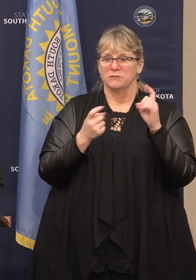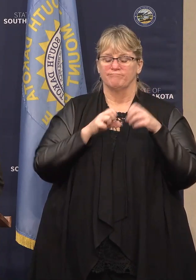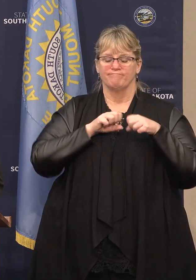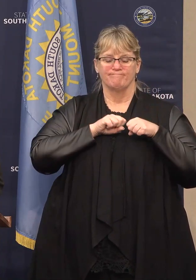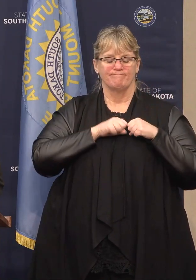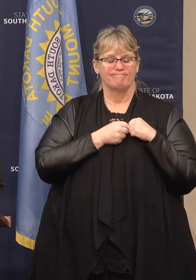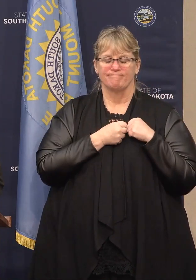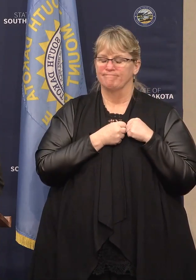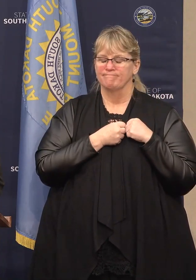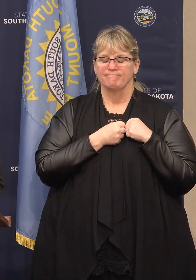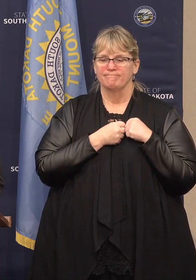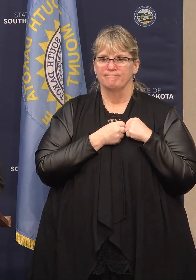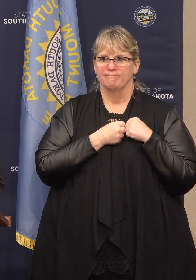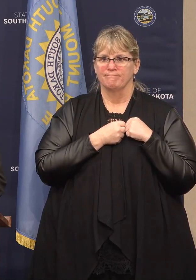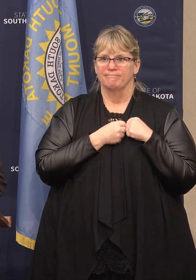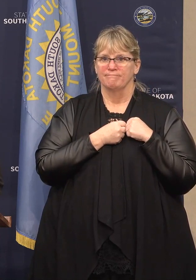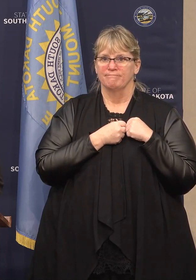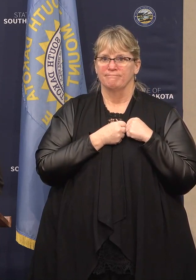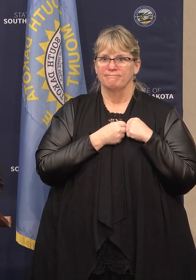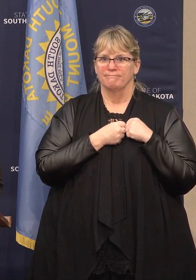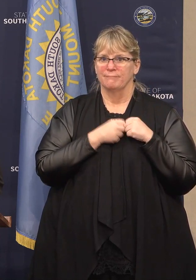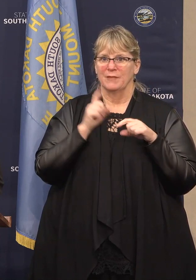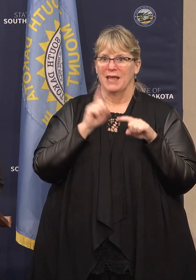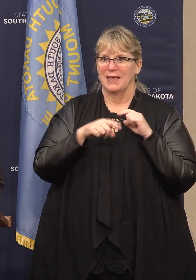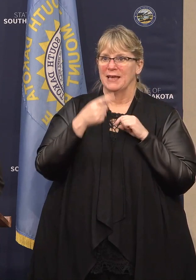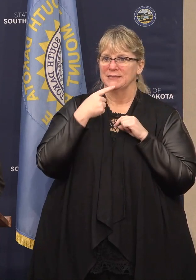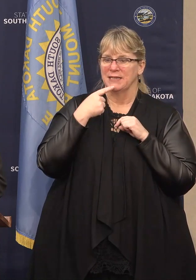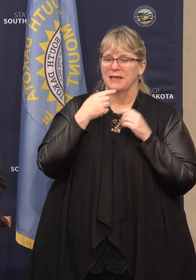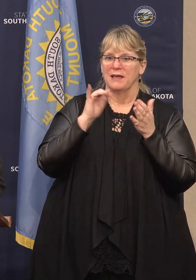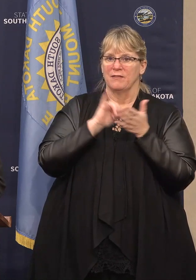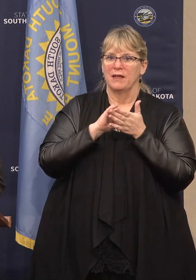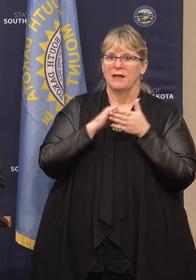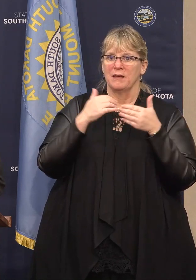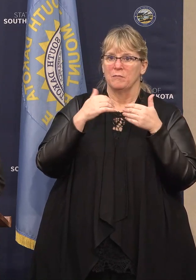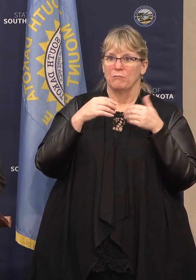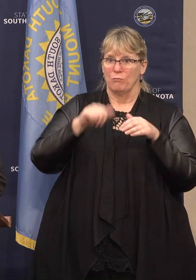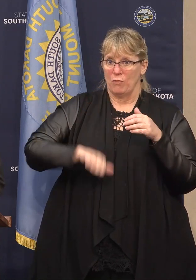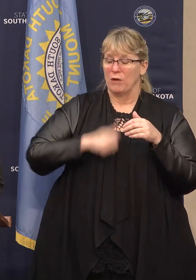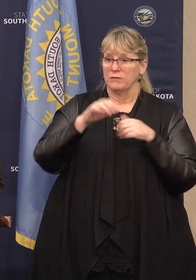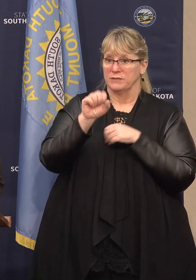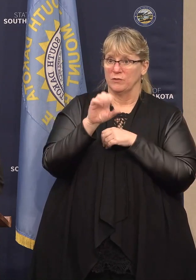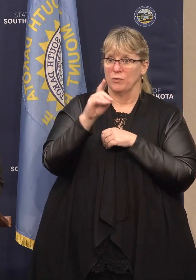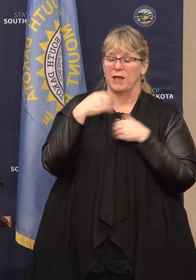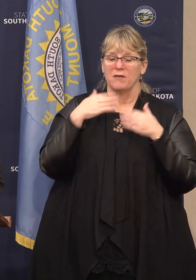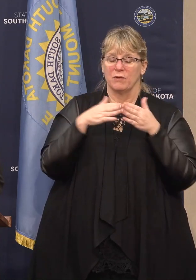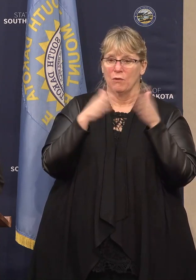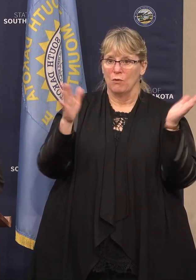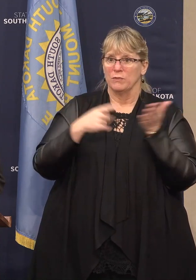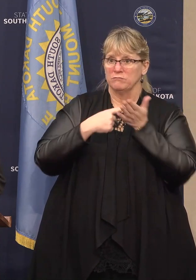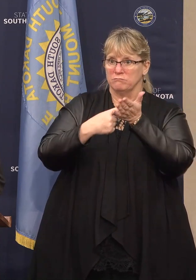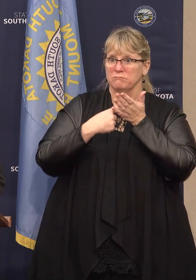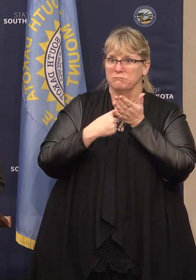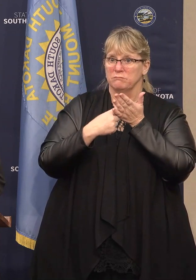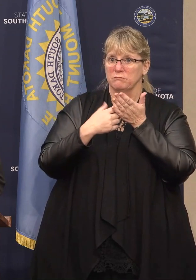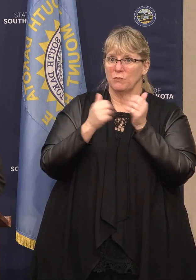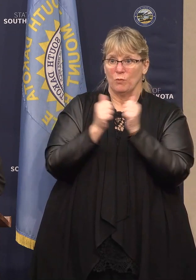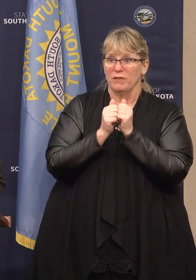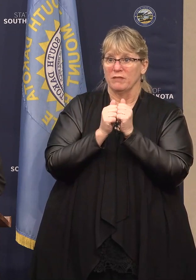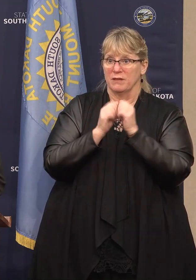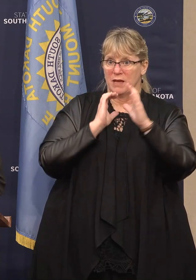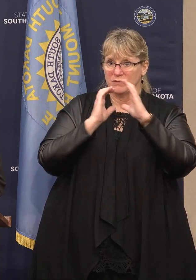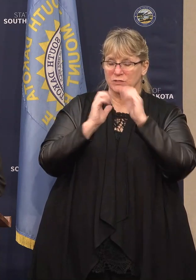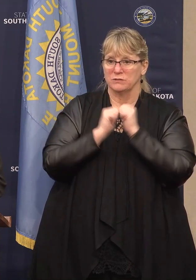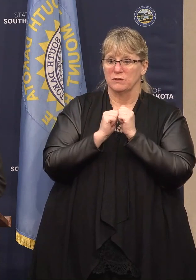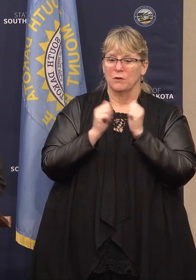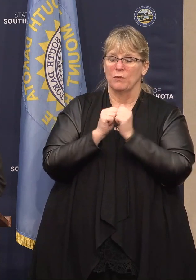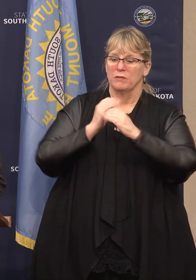because I no longer could say that I was proud of South Dakota for having open debate and being willing to have those discussions, especially when it comes to